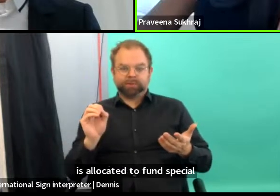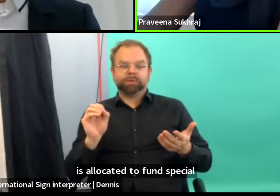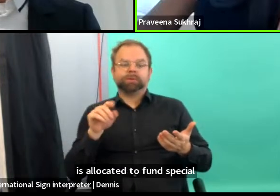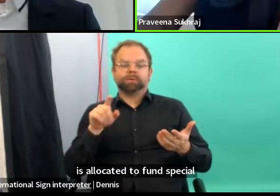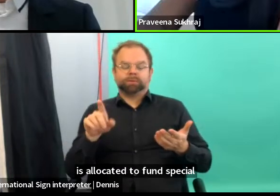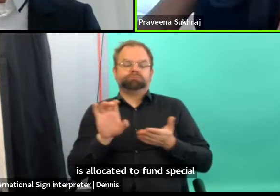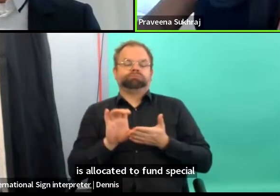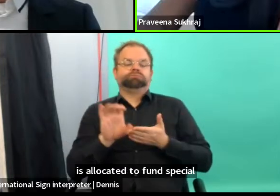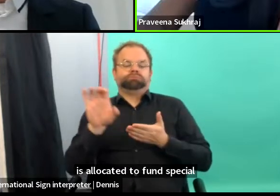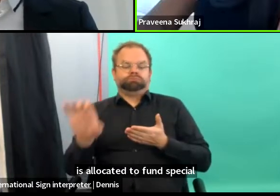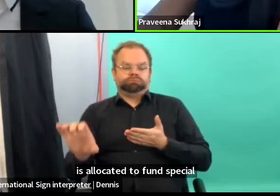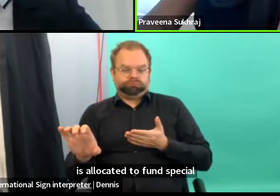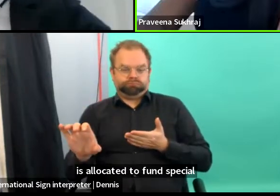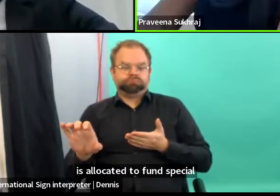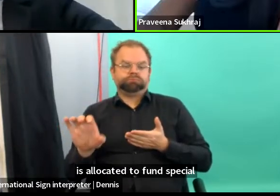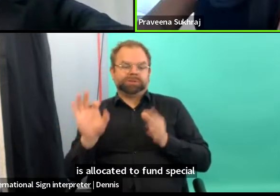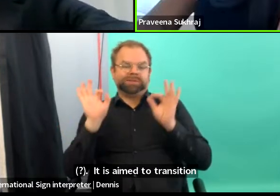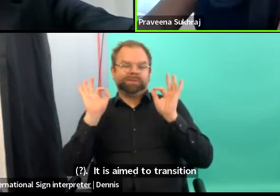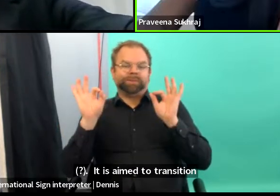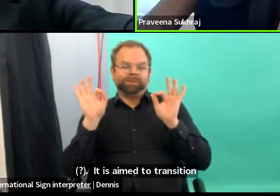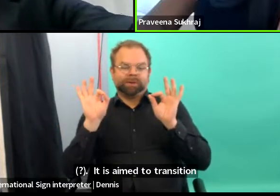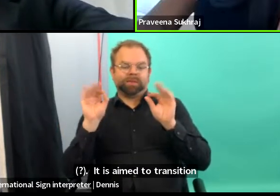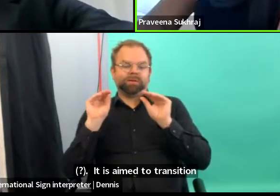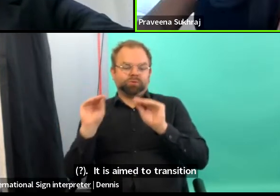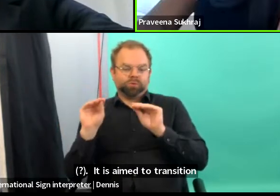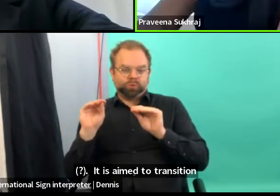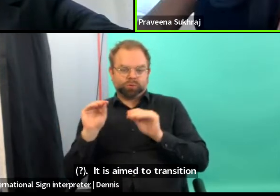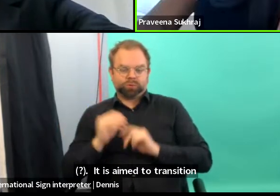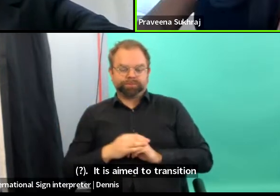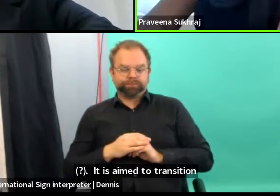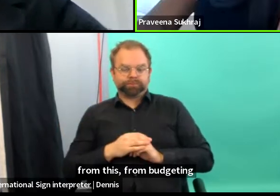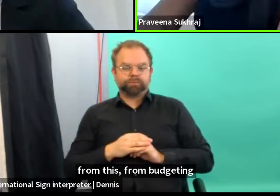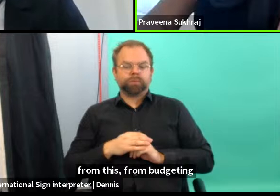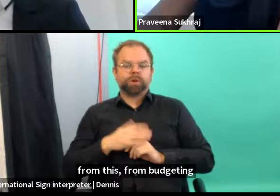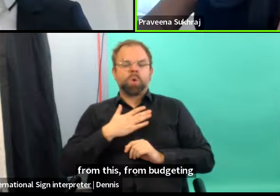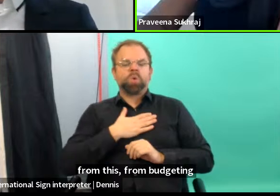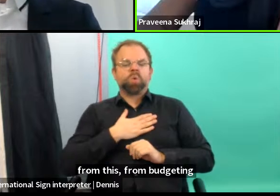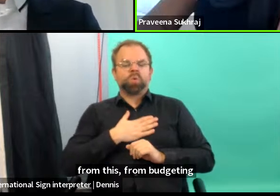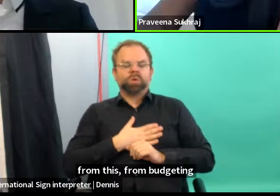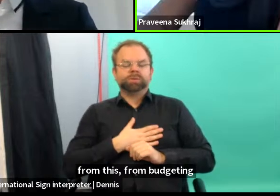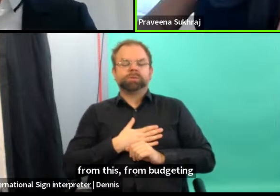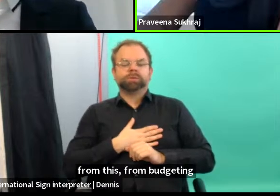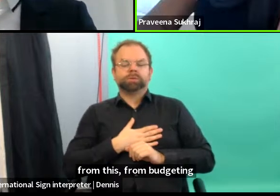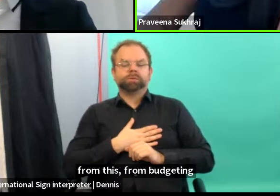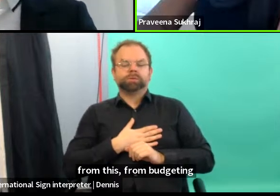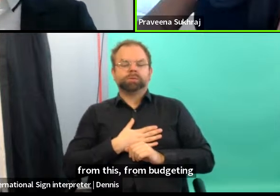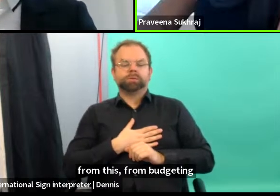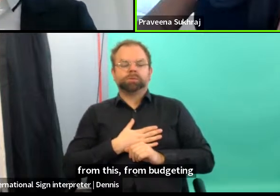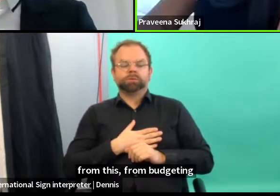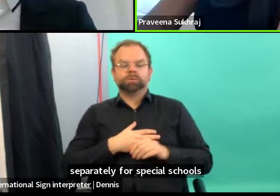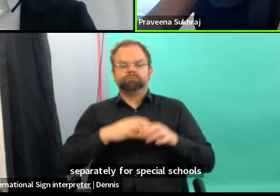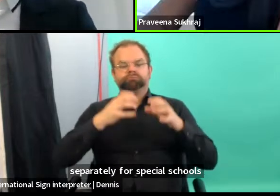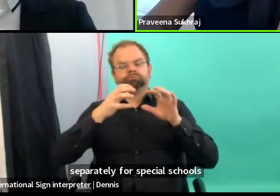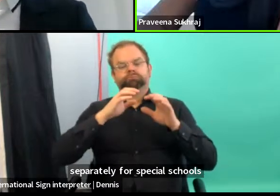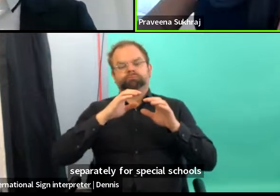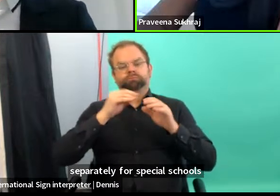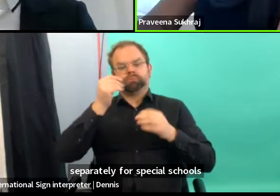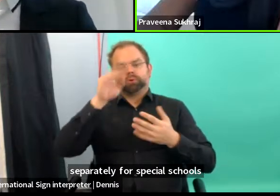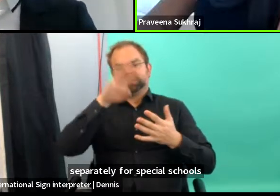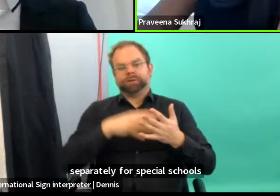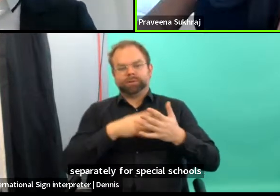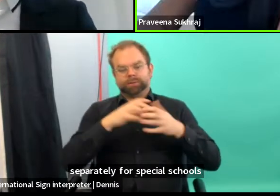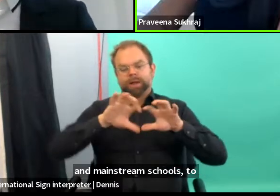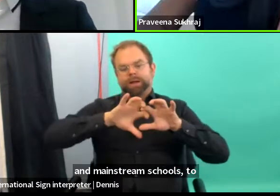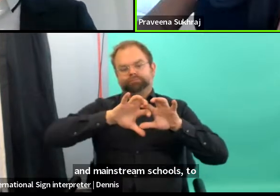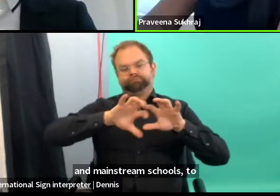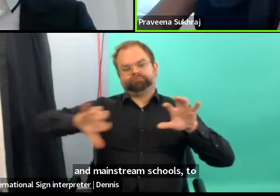to transition from budgeting separately for special schools and mainstream schools to having a budget system for